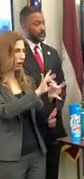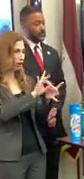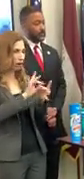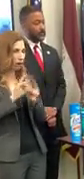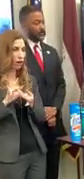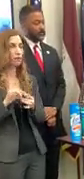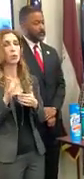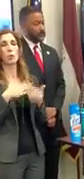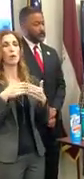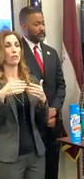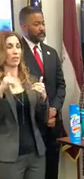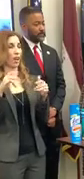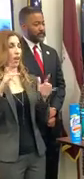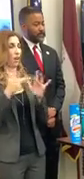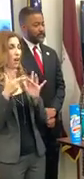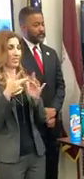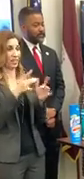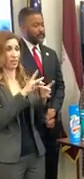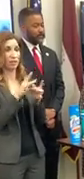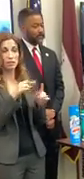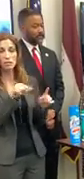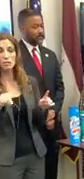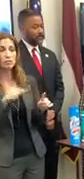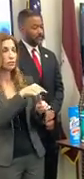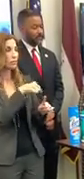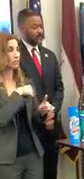and wherever that contact tracing leads us,